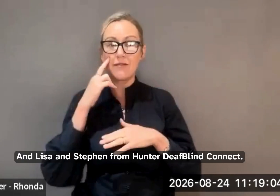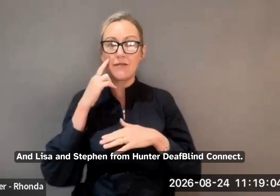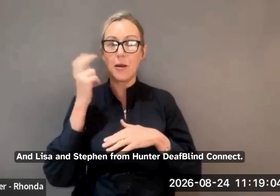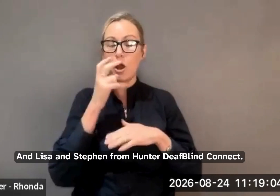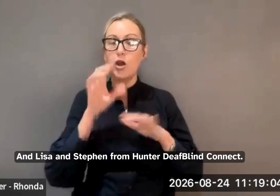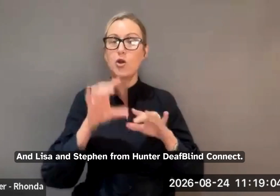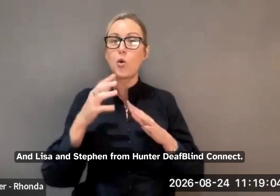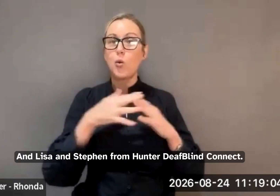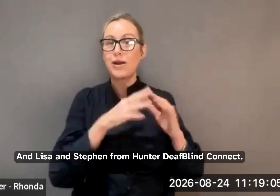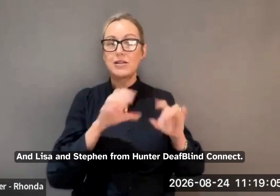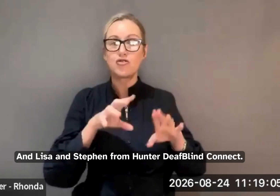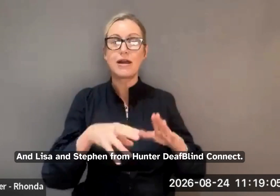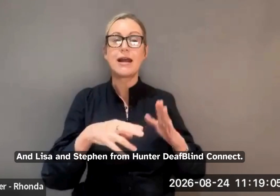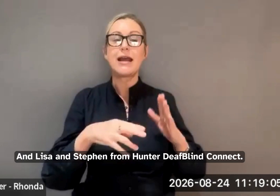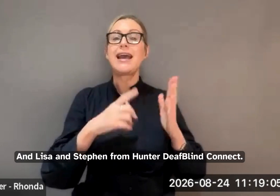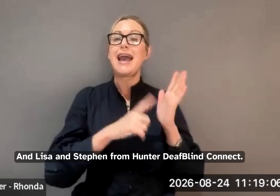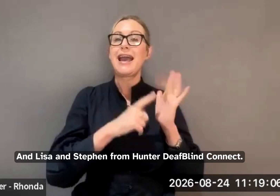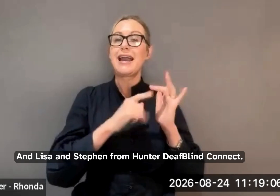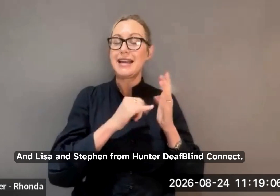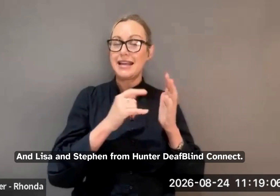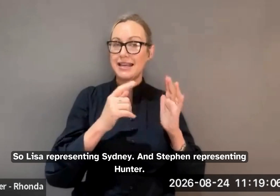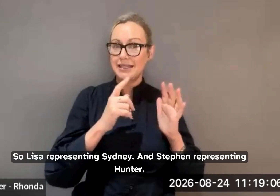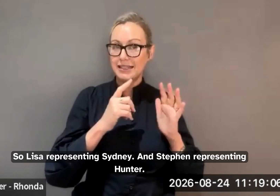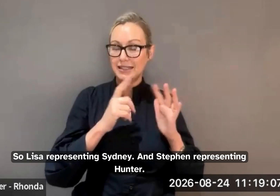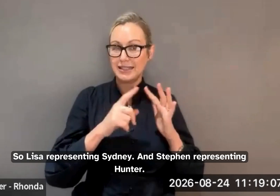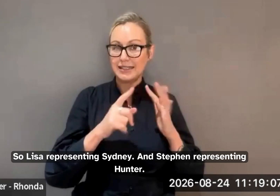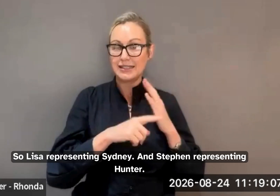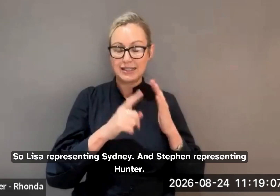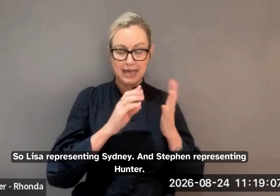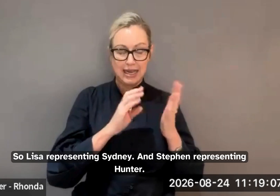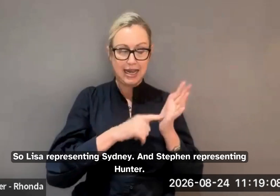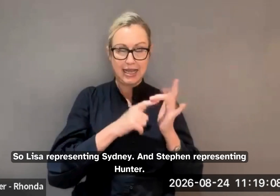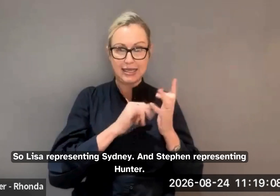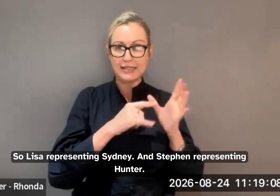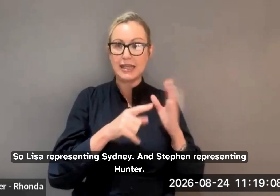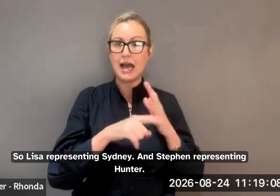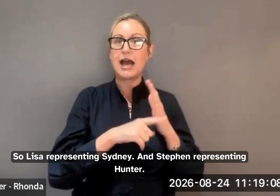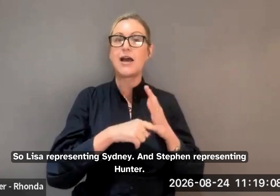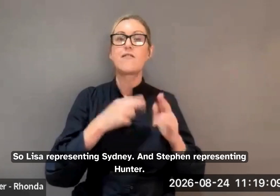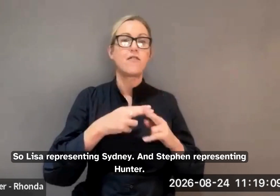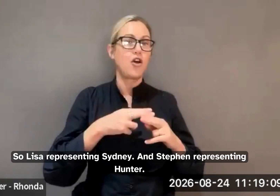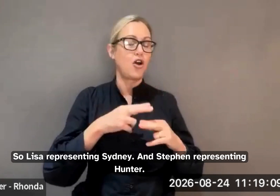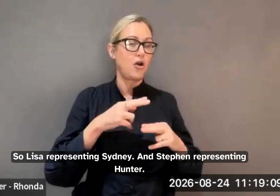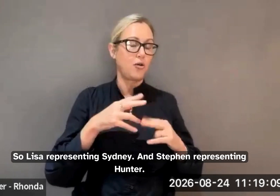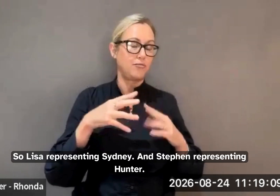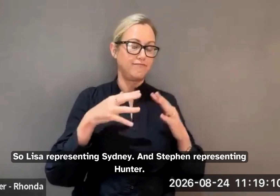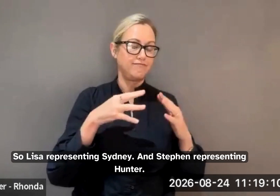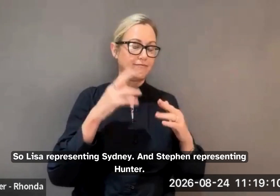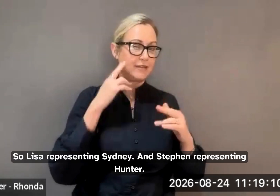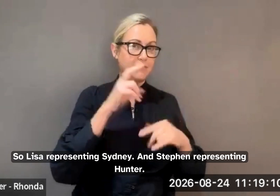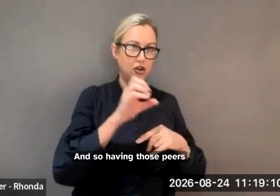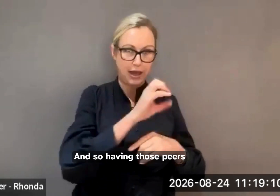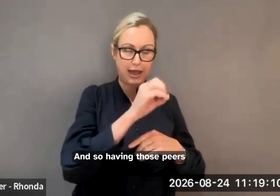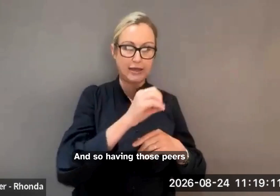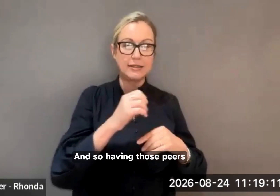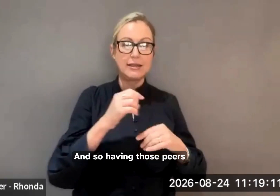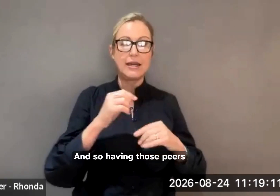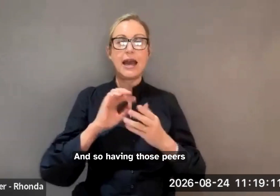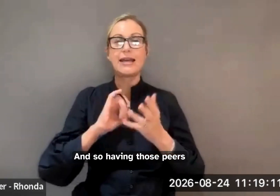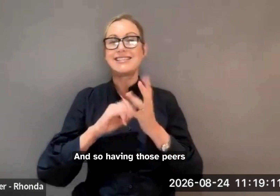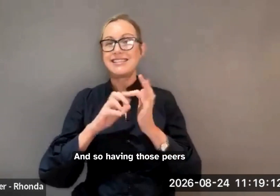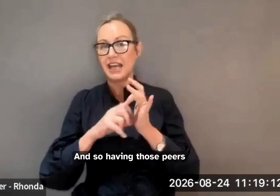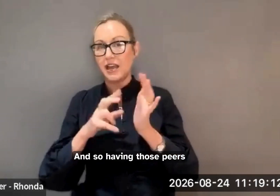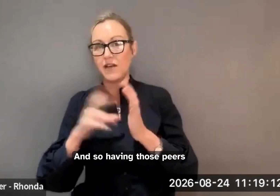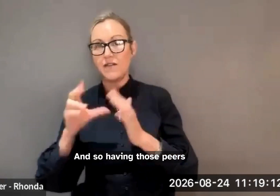and Lisa and Stephen from Hunter Deafblind Connect. So Lisa representing Sydney and Stephen representing Hunter. And